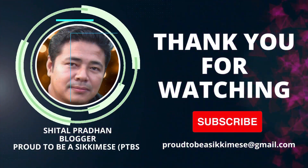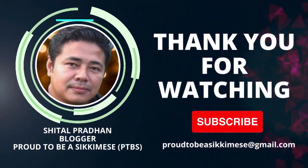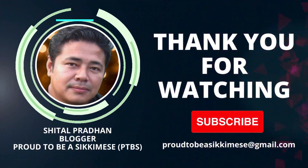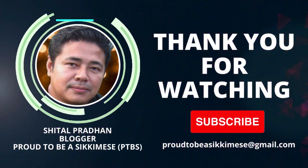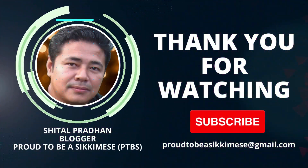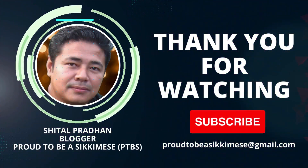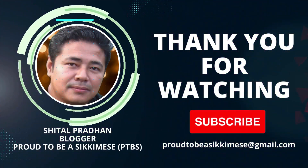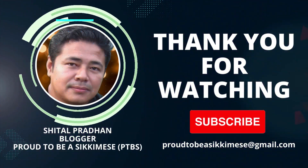bary